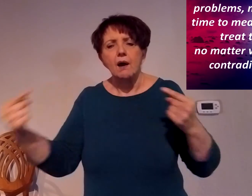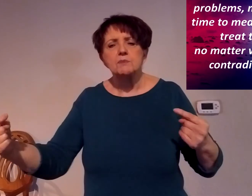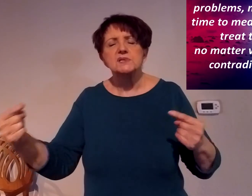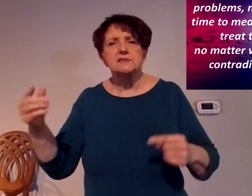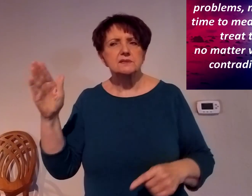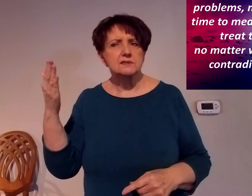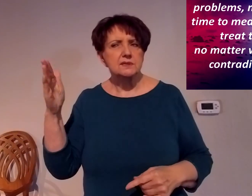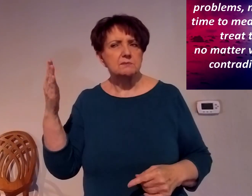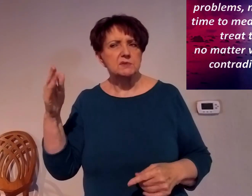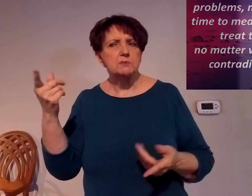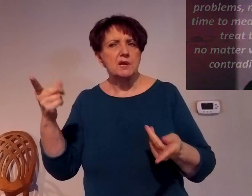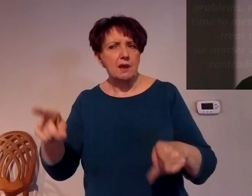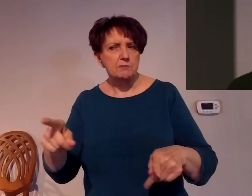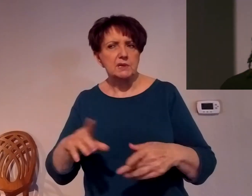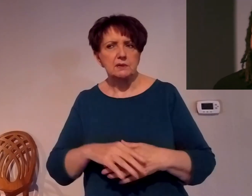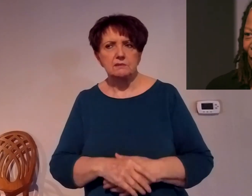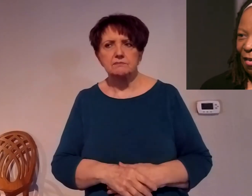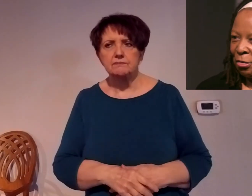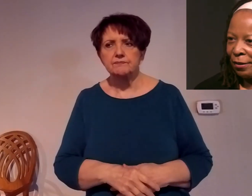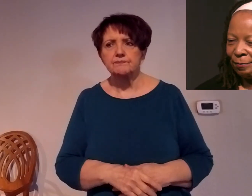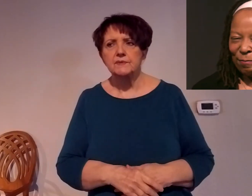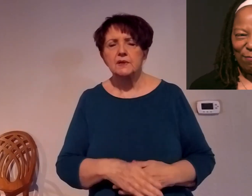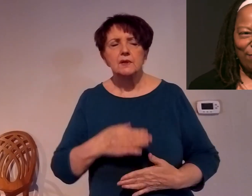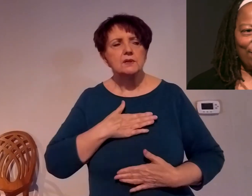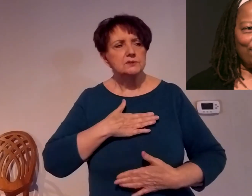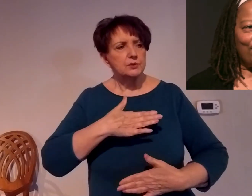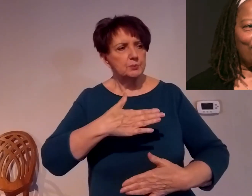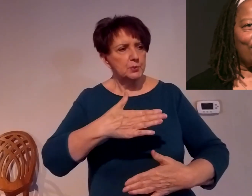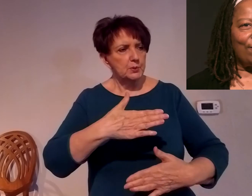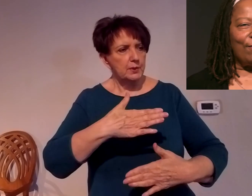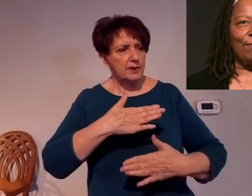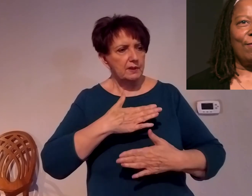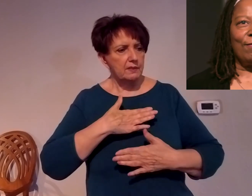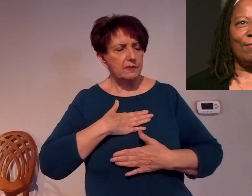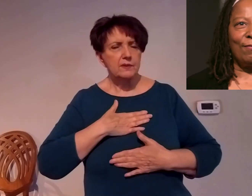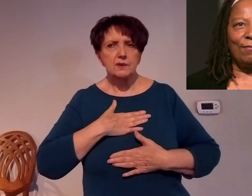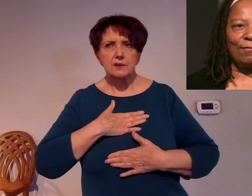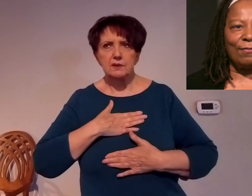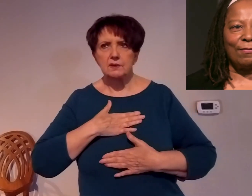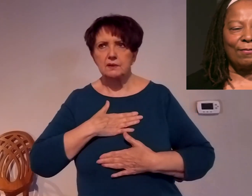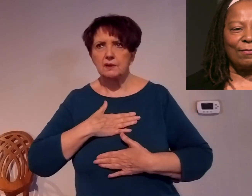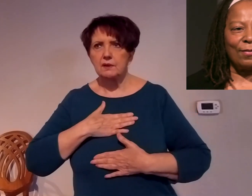be. So take a deep breath.